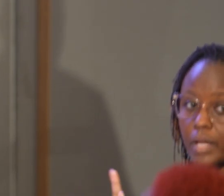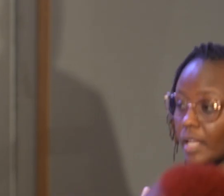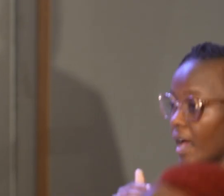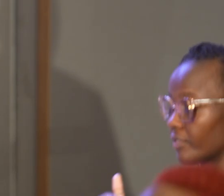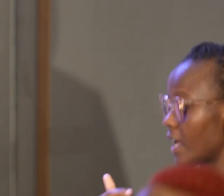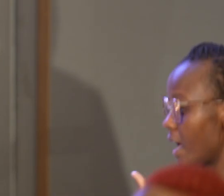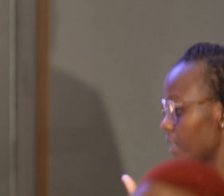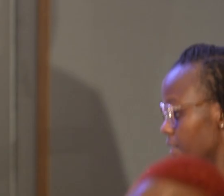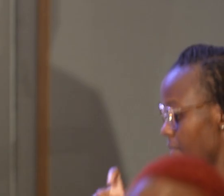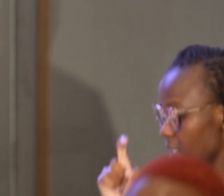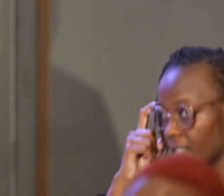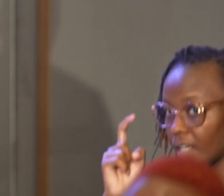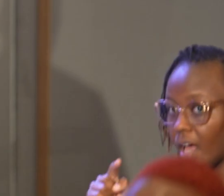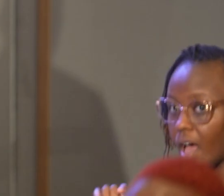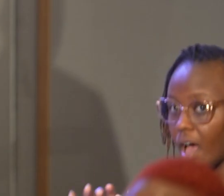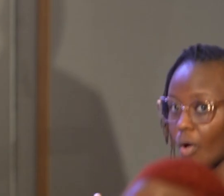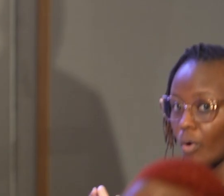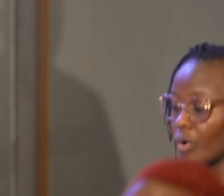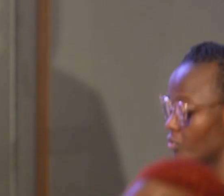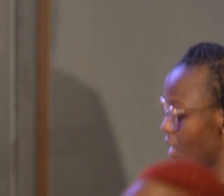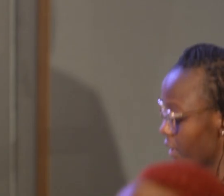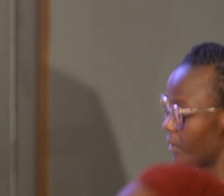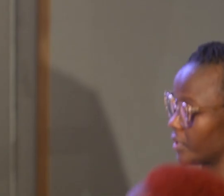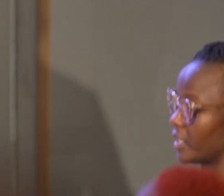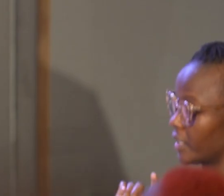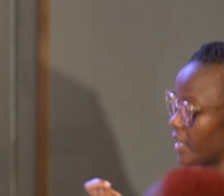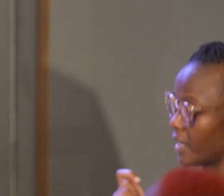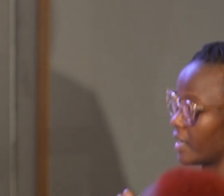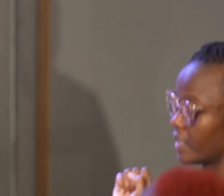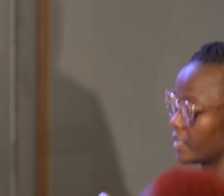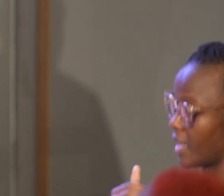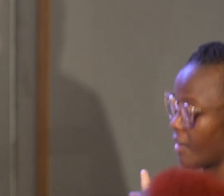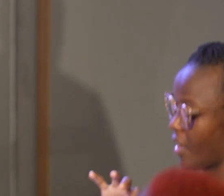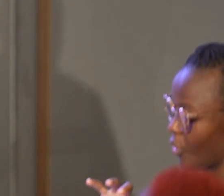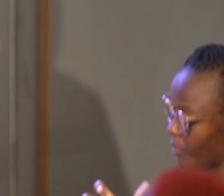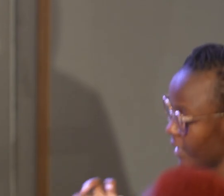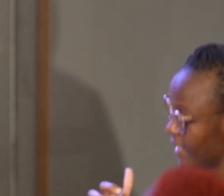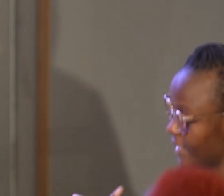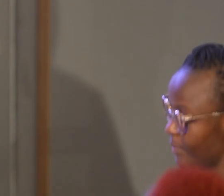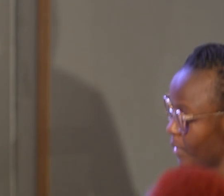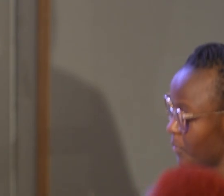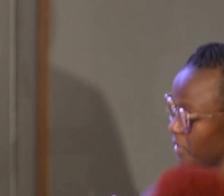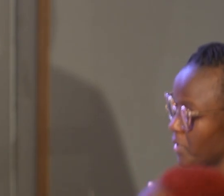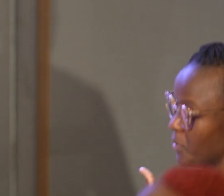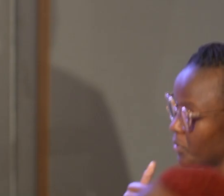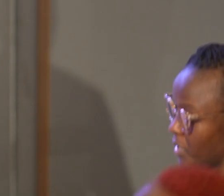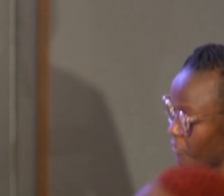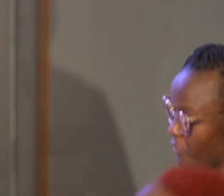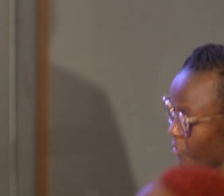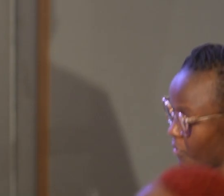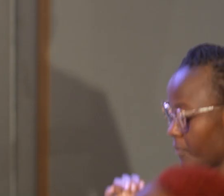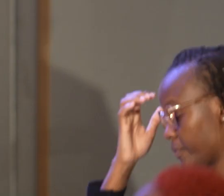about domestication. So there's a complicated debate I don't want to get into, but the